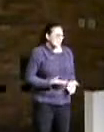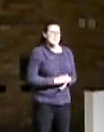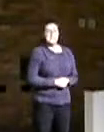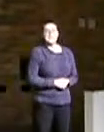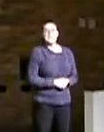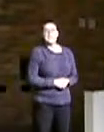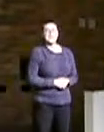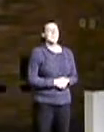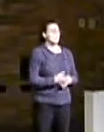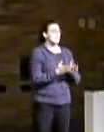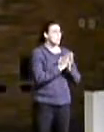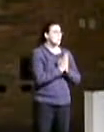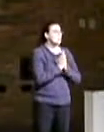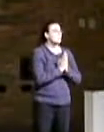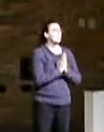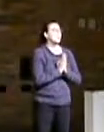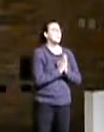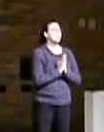And he prayed to the Lord,